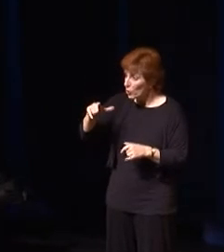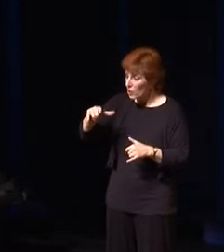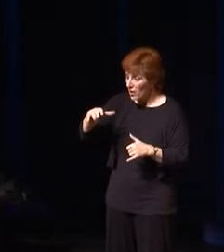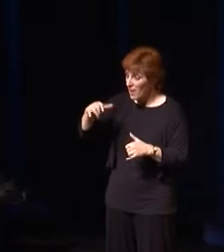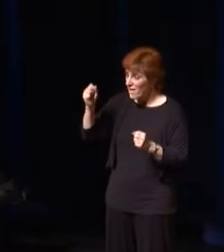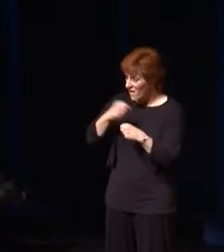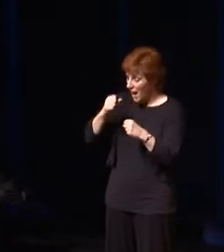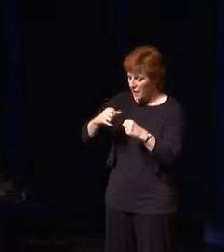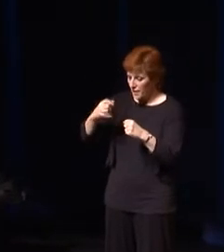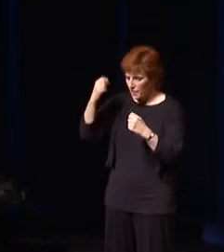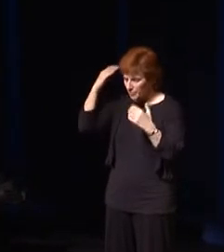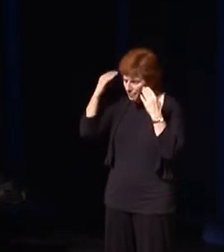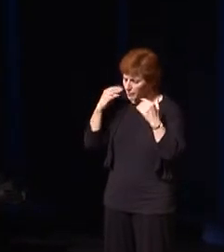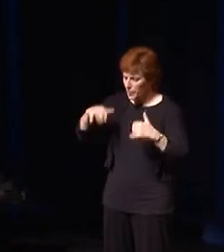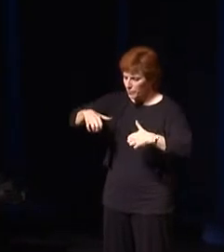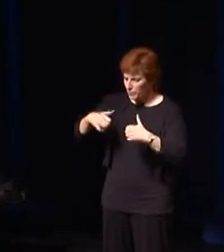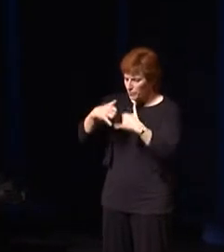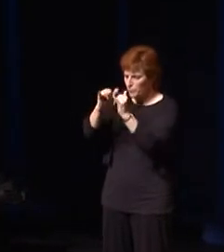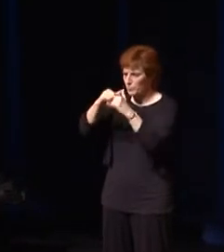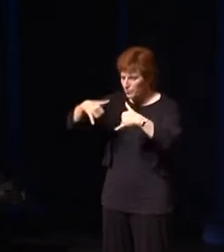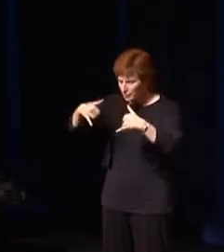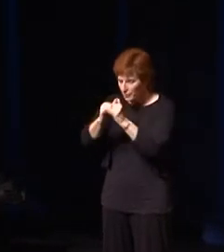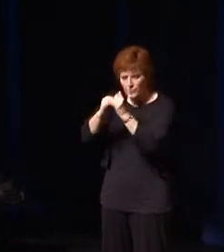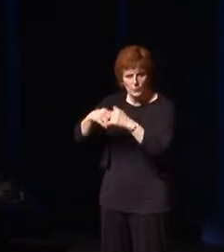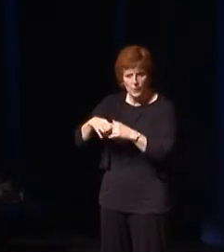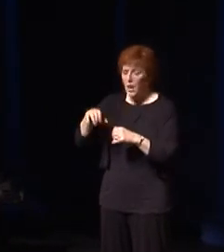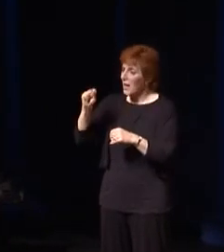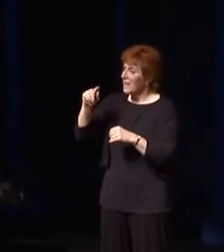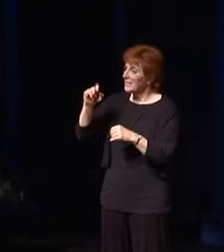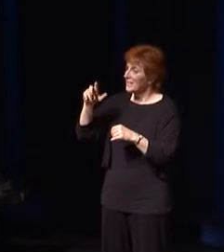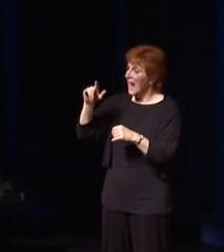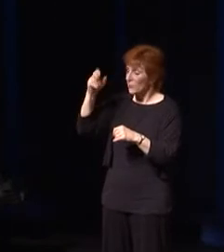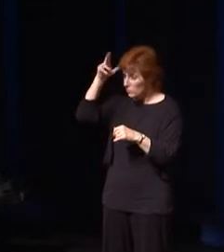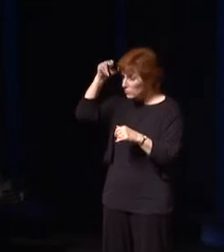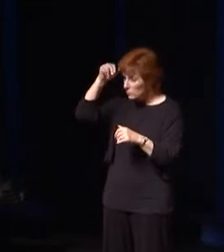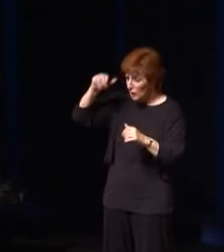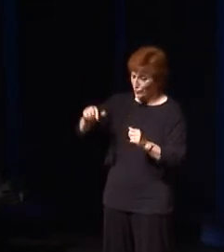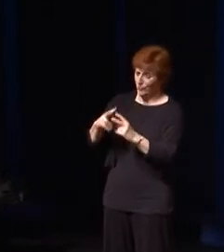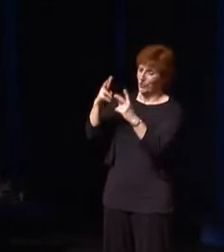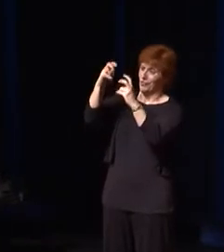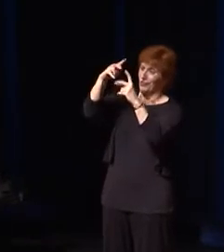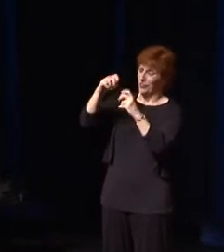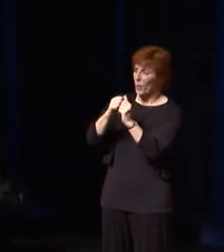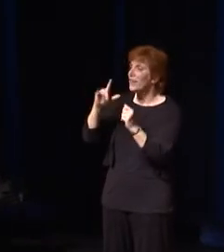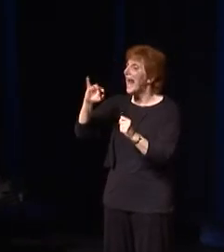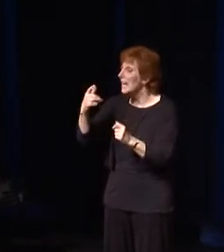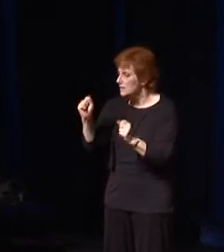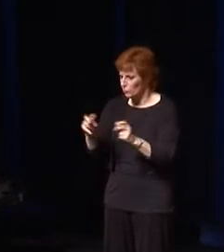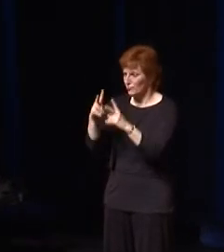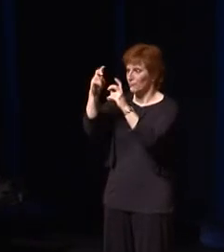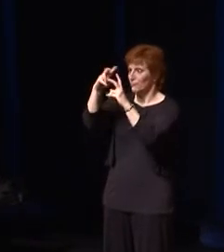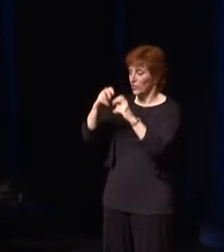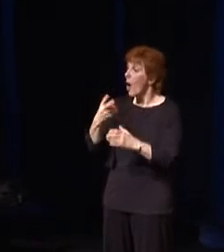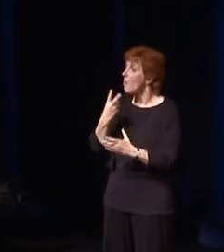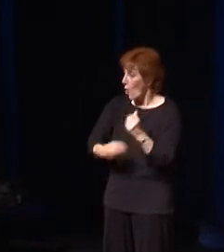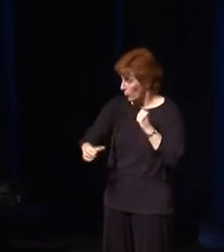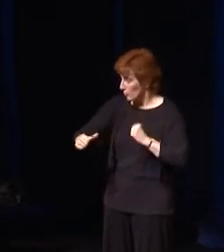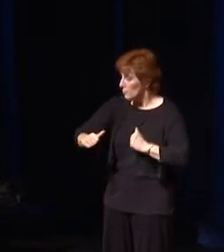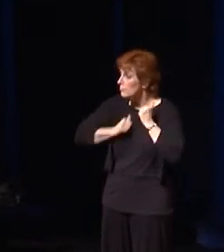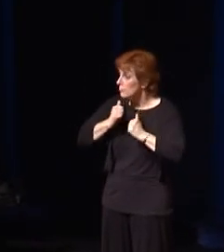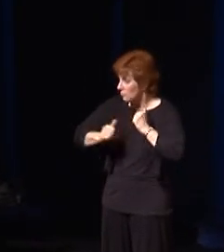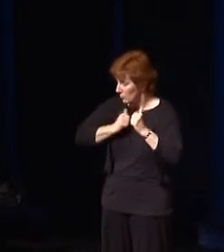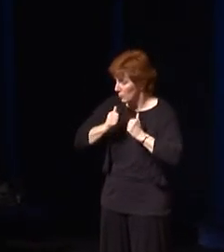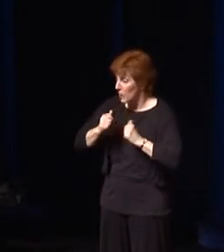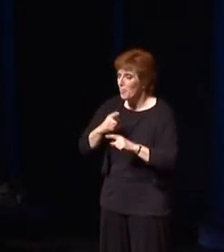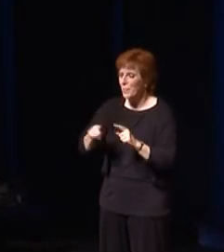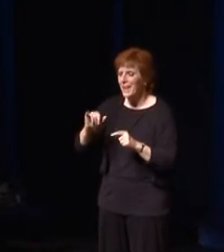heads. When stallions fight, they rear up and go hee hee hee hee like that. Now, it's both aggression, but